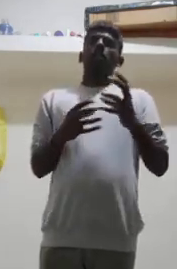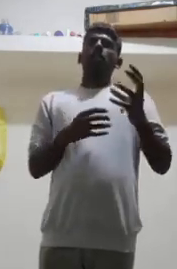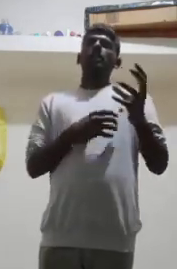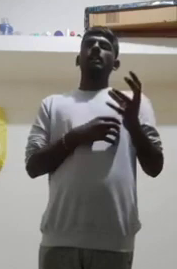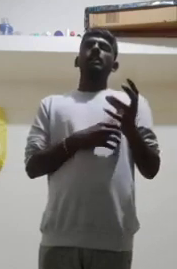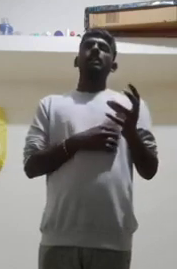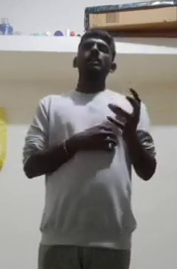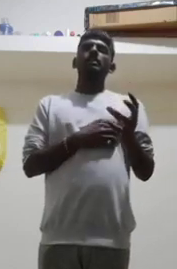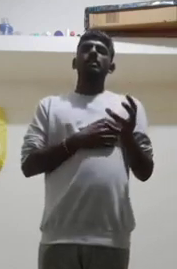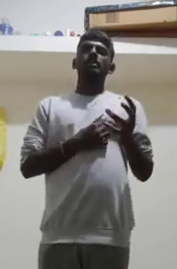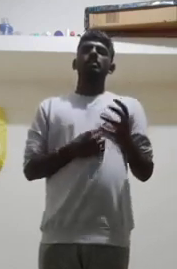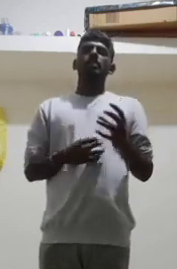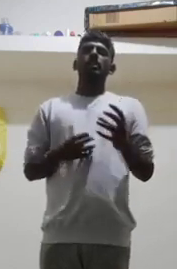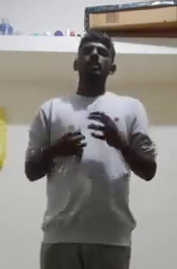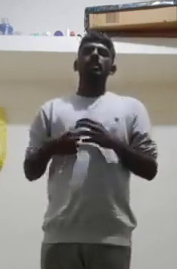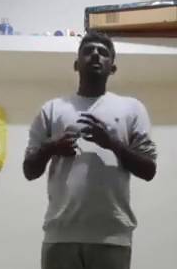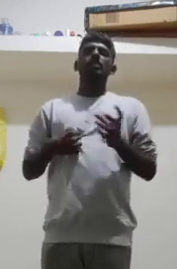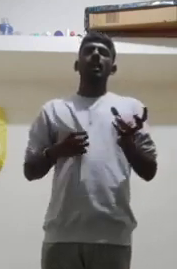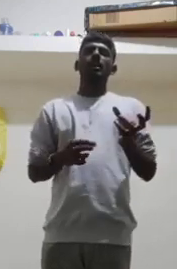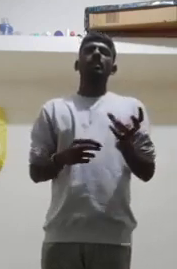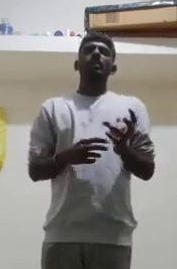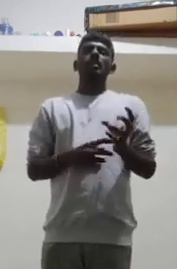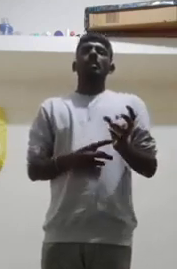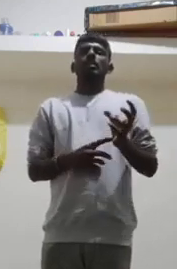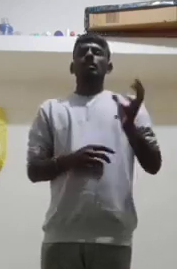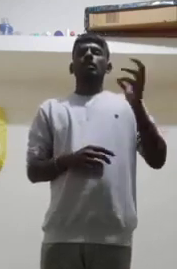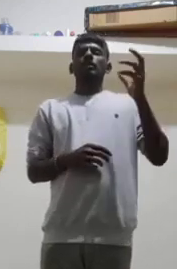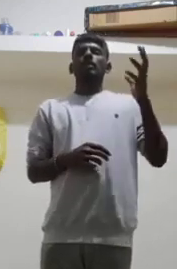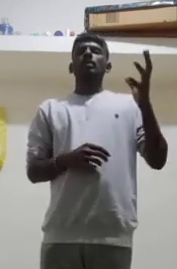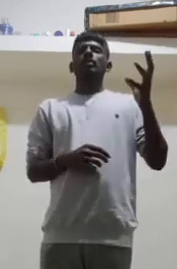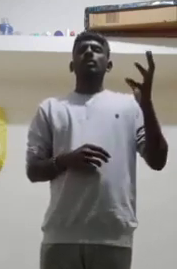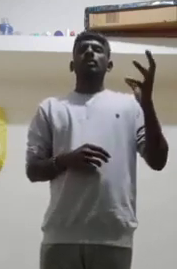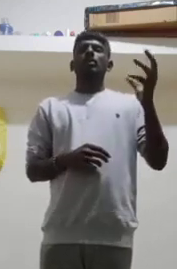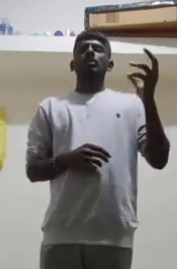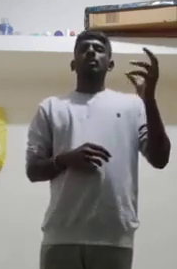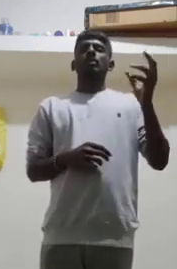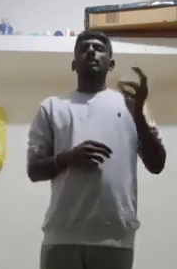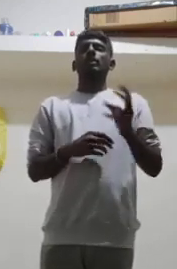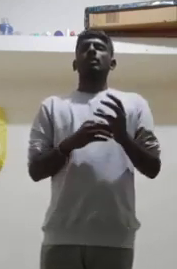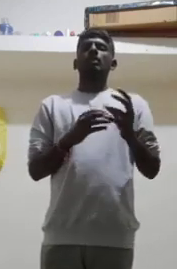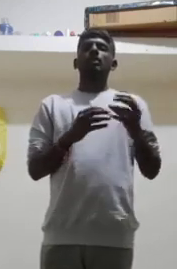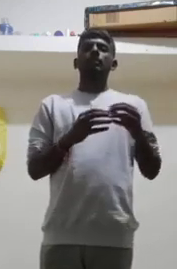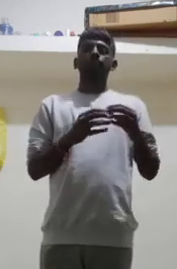like inheritance is like when